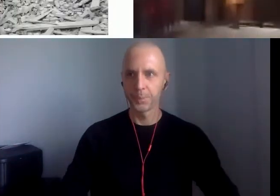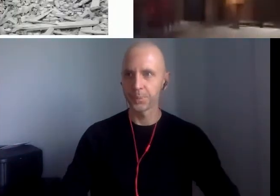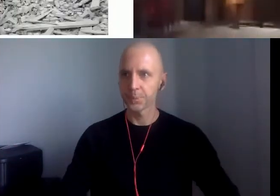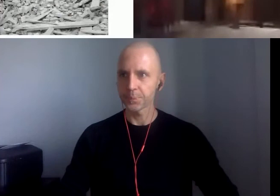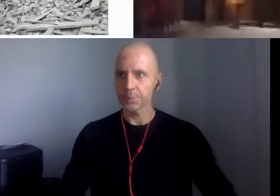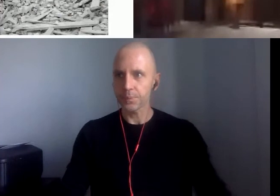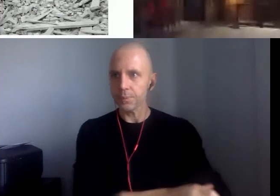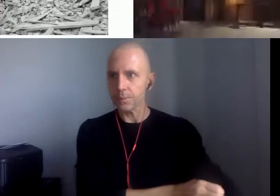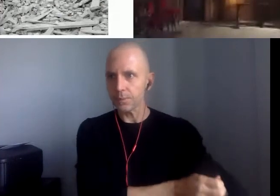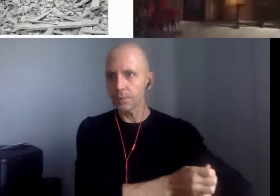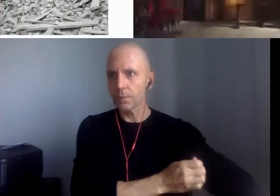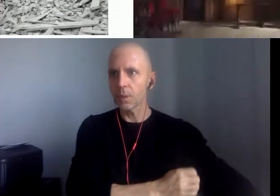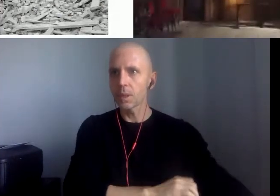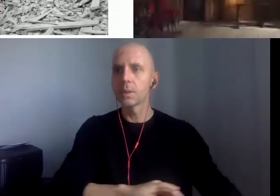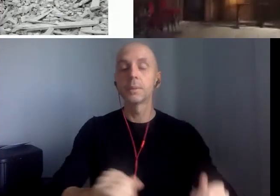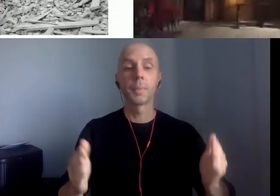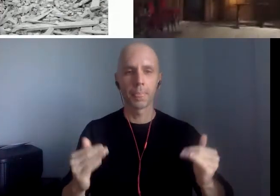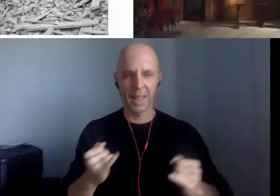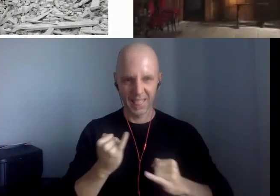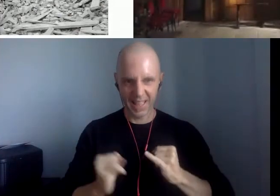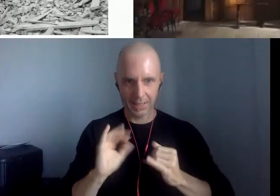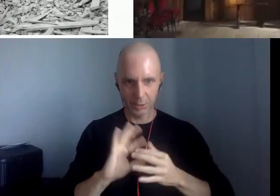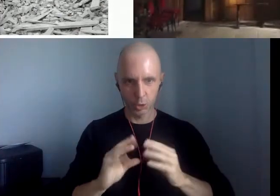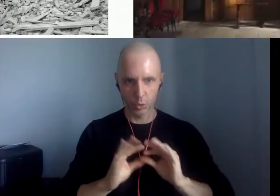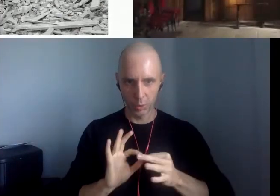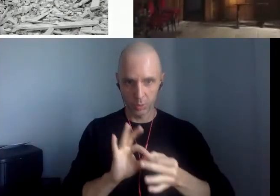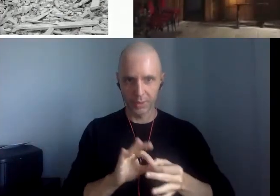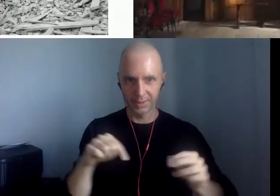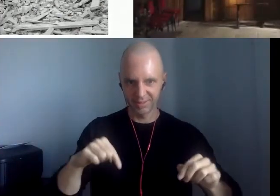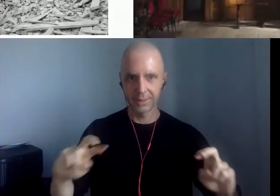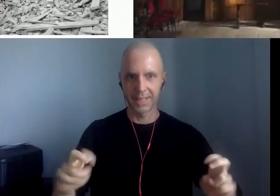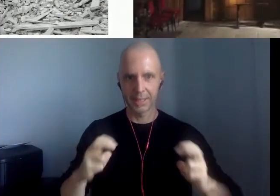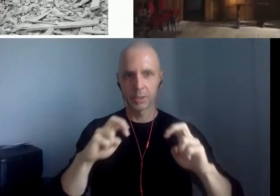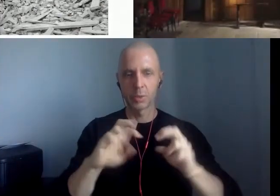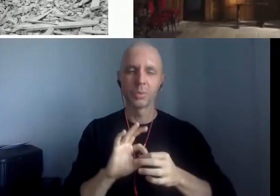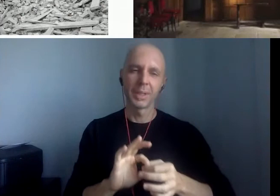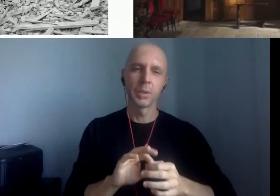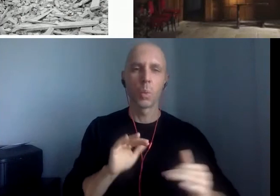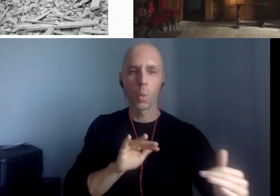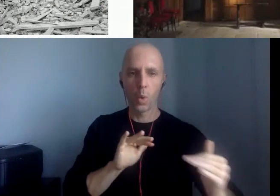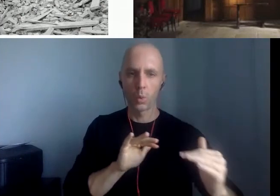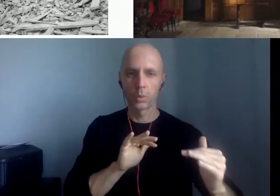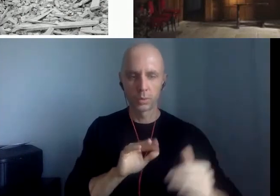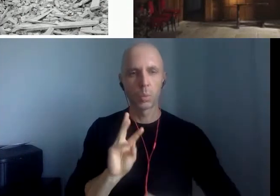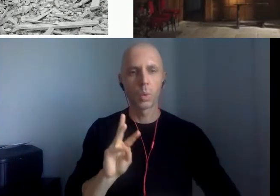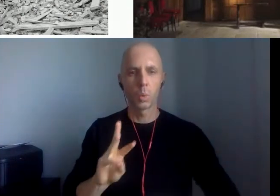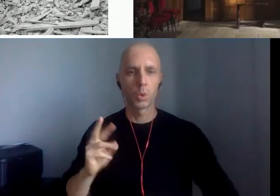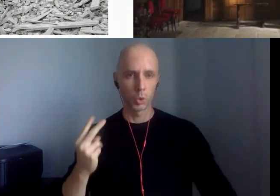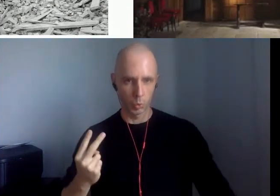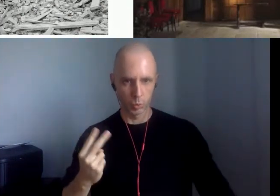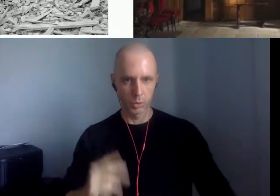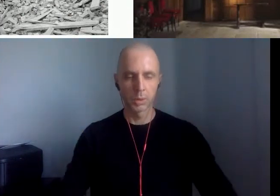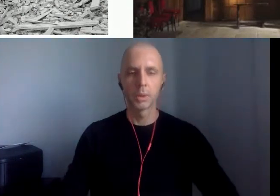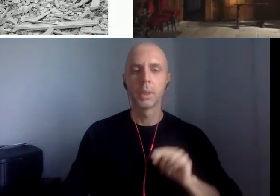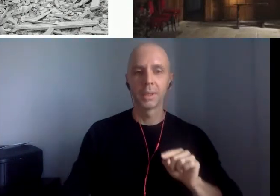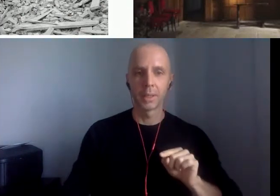My last story is about World War II at the castle. And this episode takes